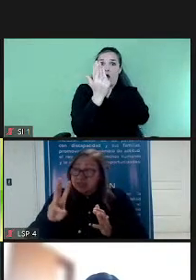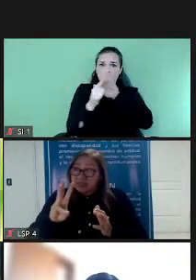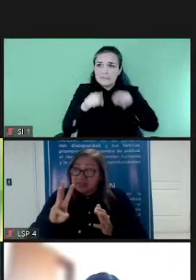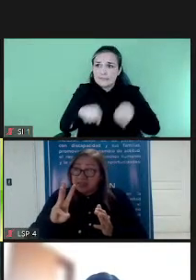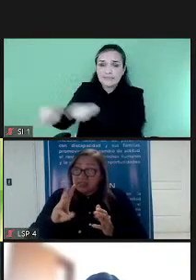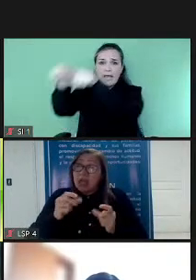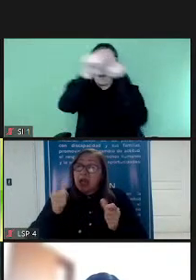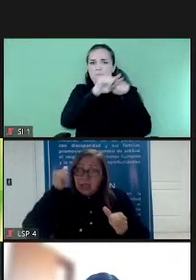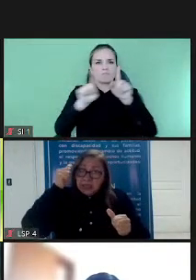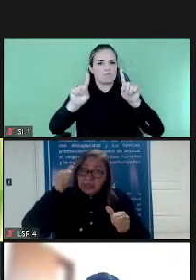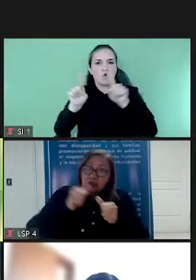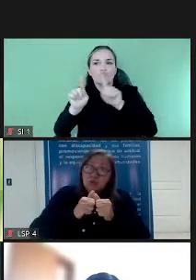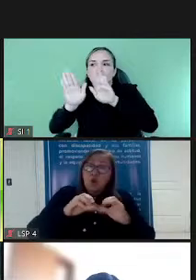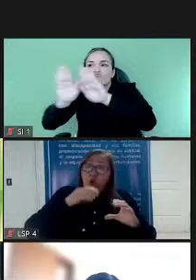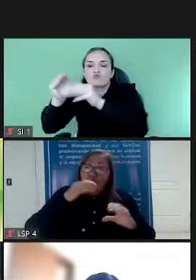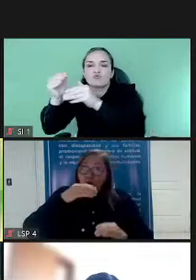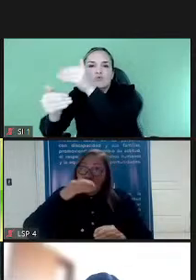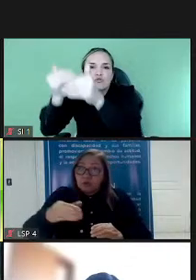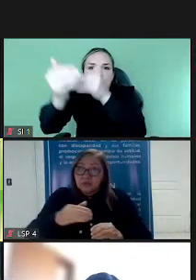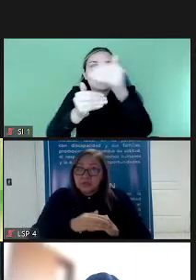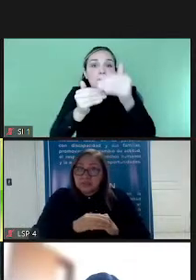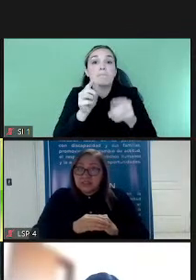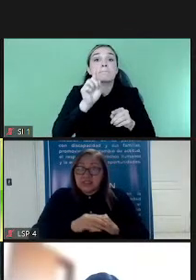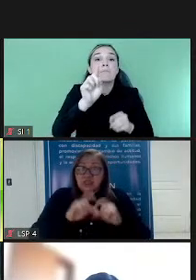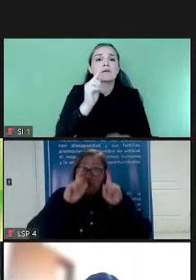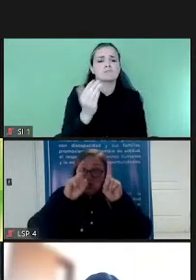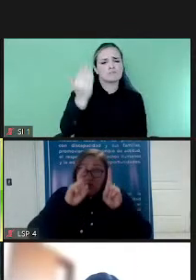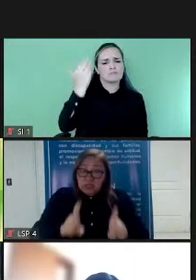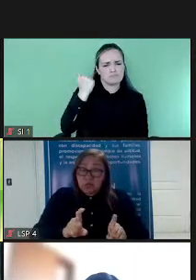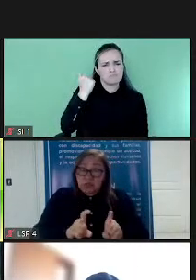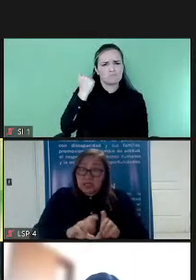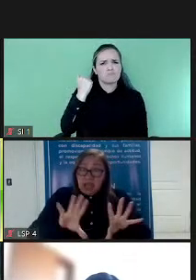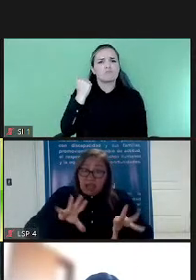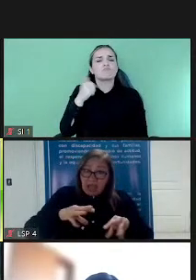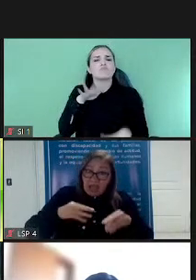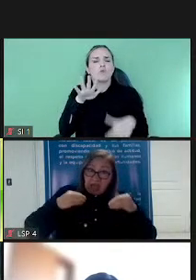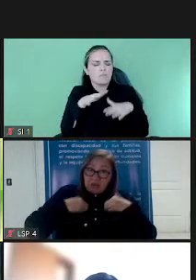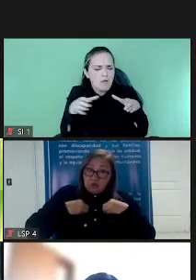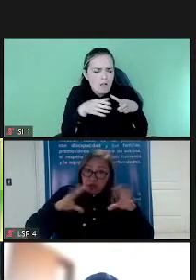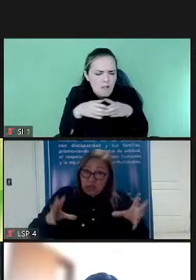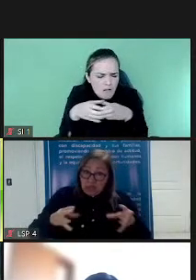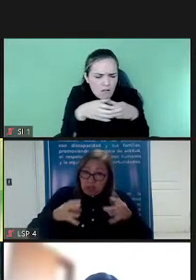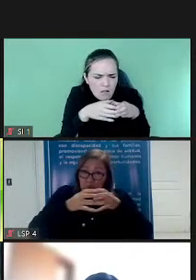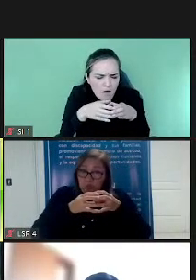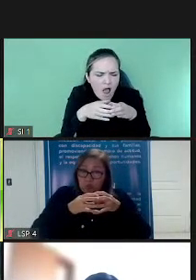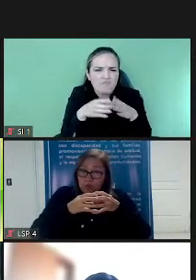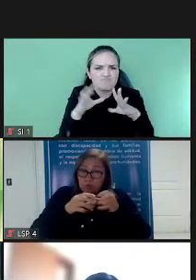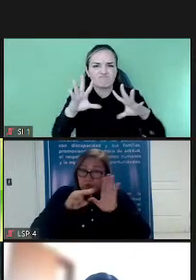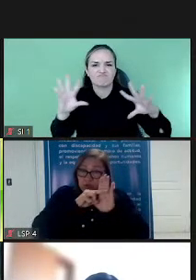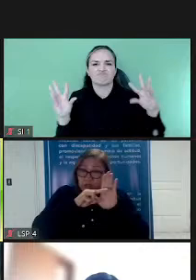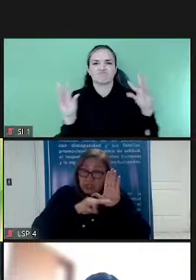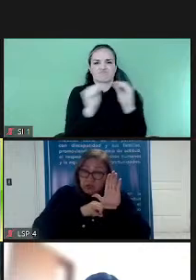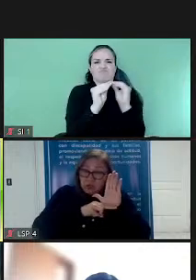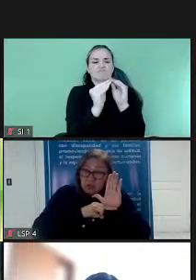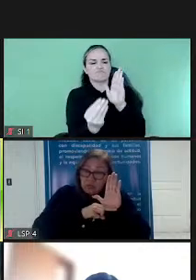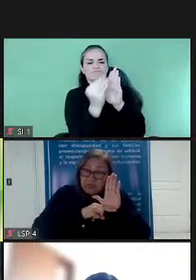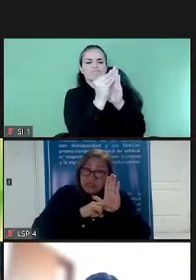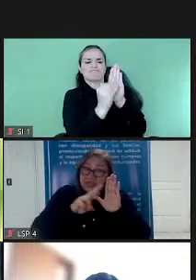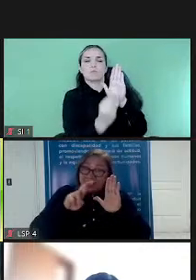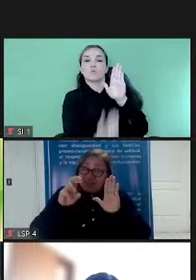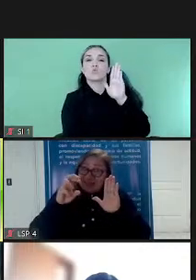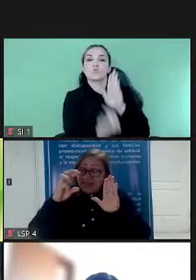2006 by resolution of the federal council of education the uh regulation